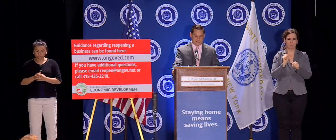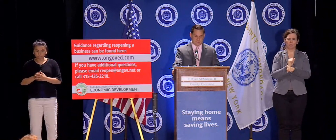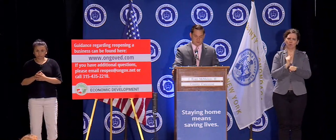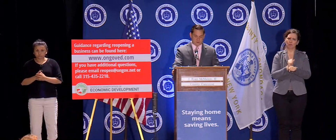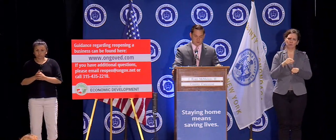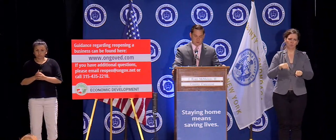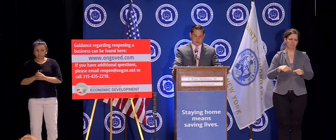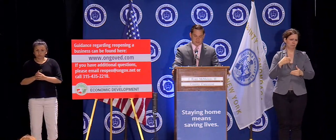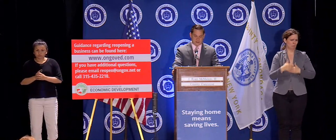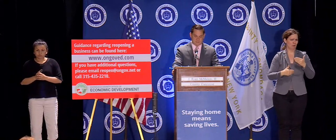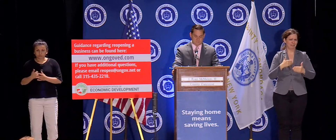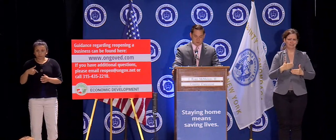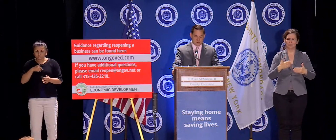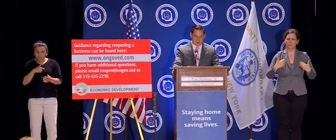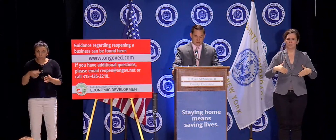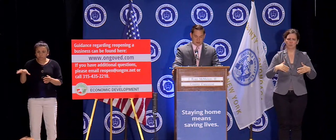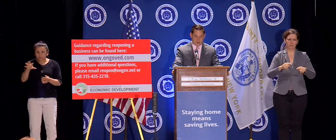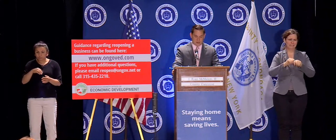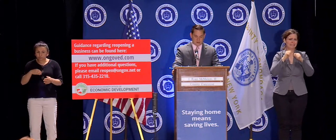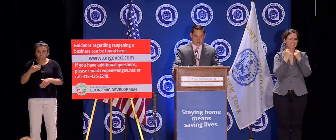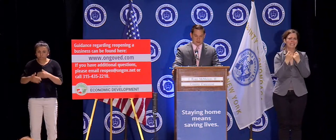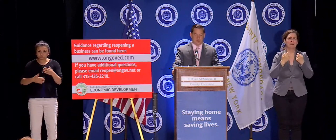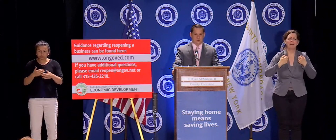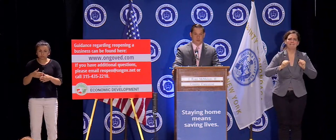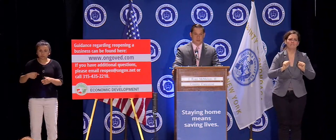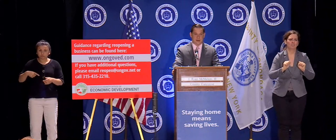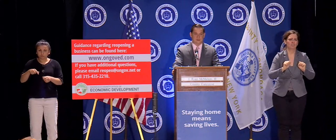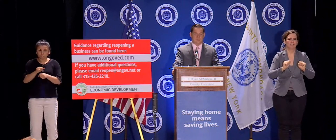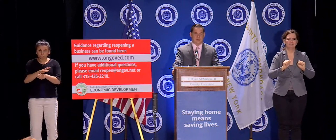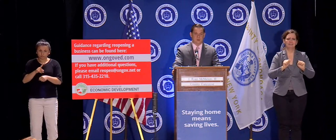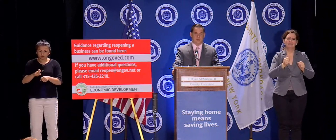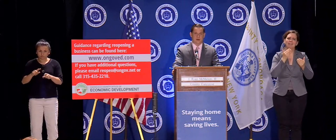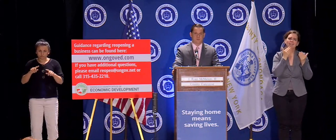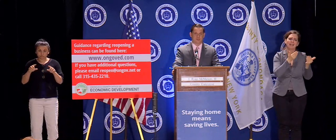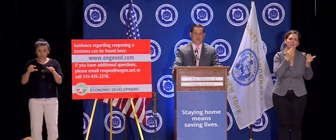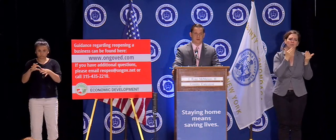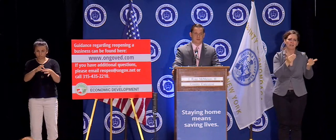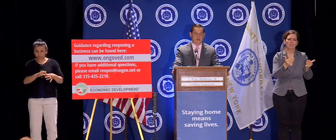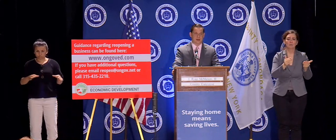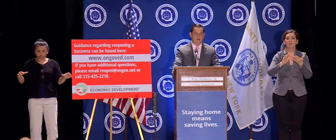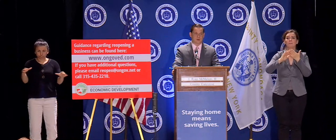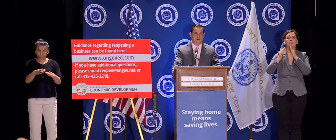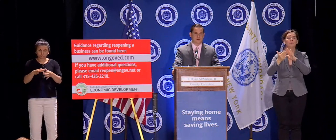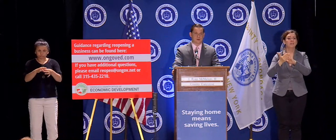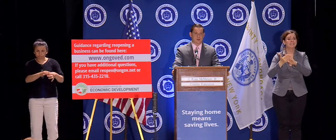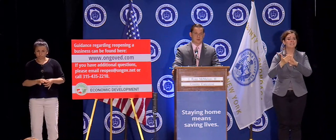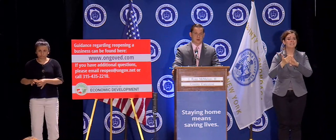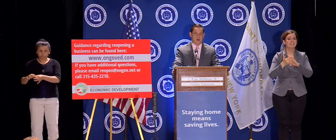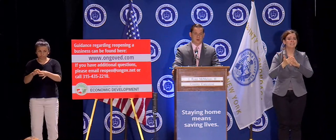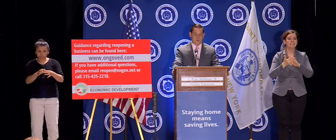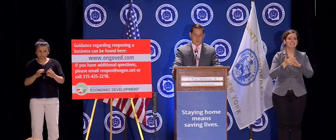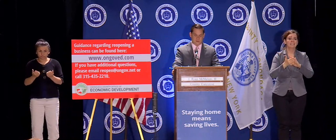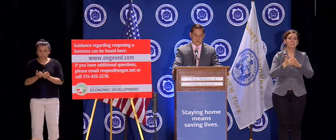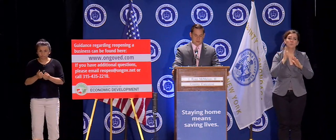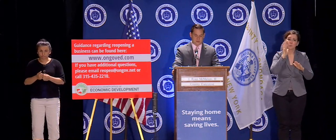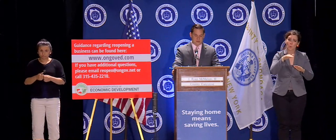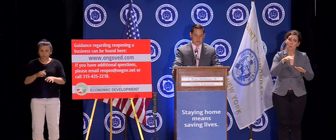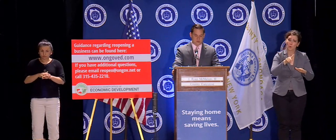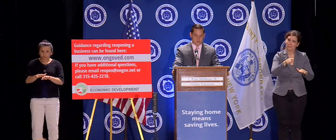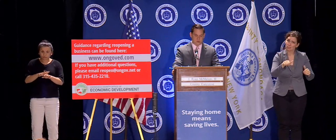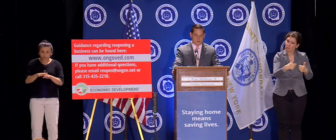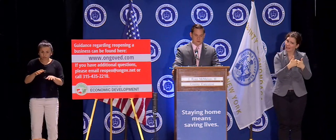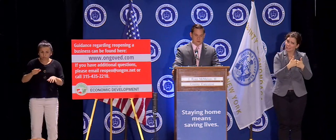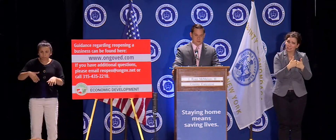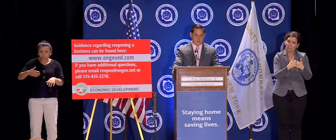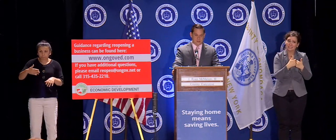has been a team effort, so I want to thank them and thank the community again. We have big challenges ahead of us. We need to continue